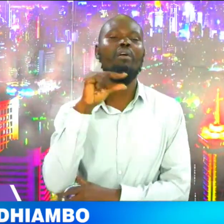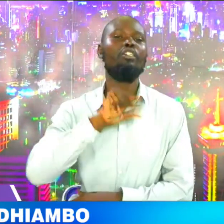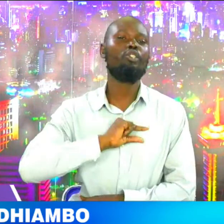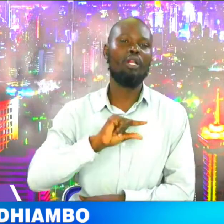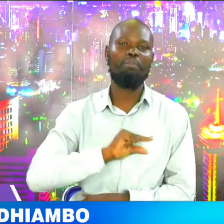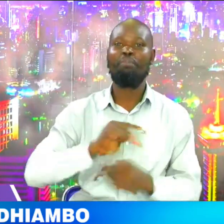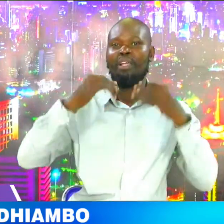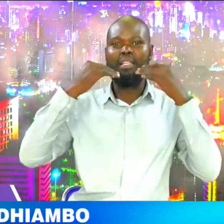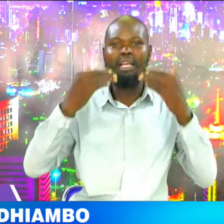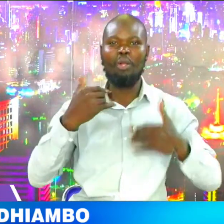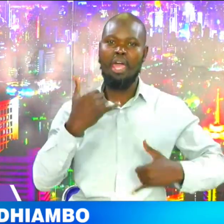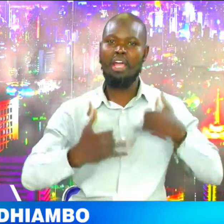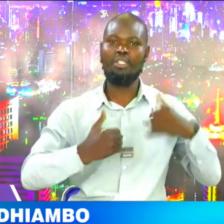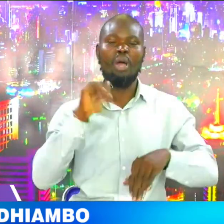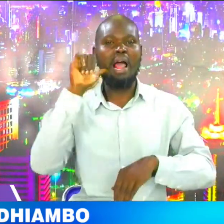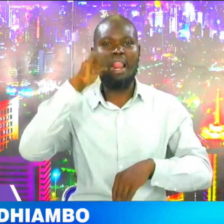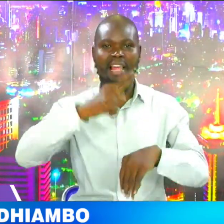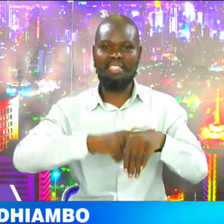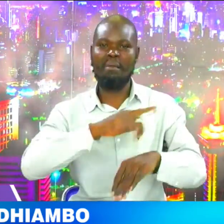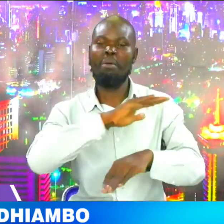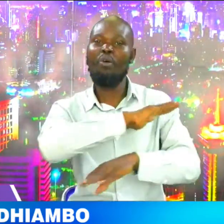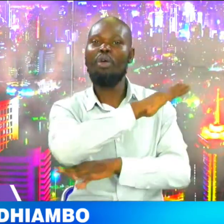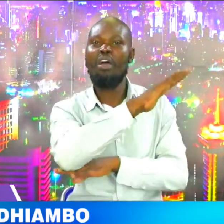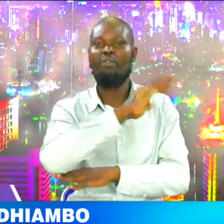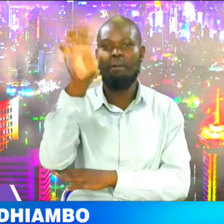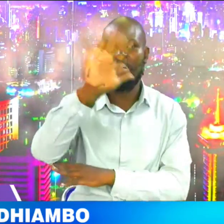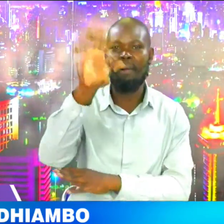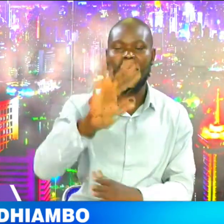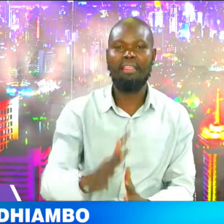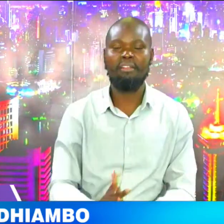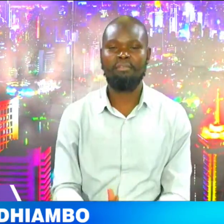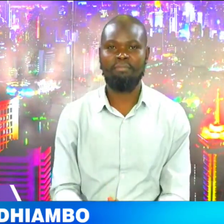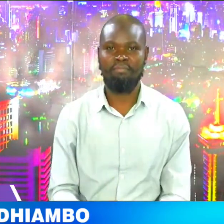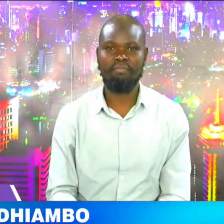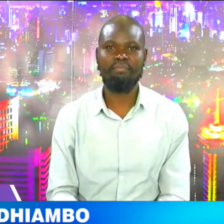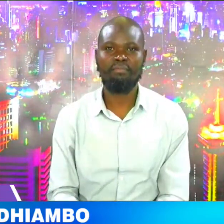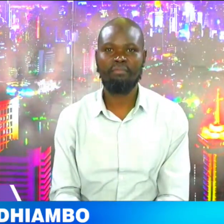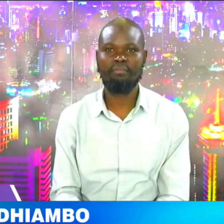and sign language interpreter voicing is Gideon Minor. Thank you. Enjoy your evening. Bye-bye.